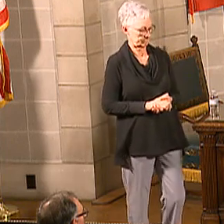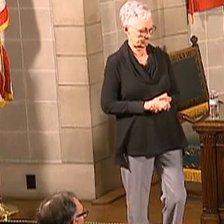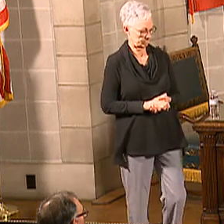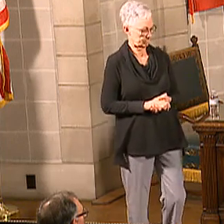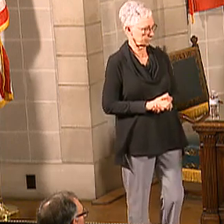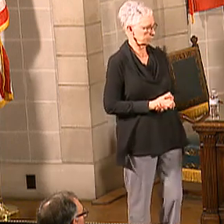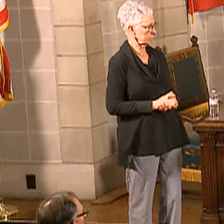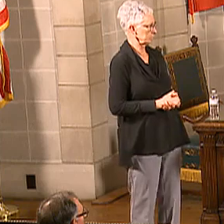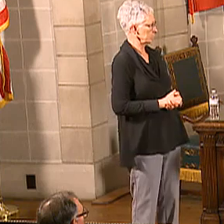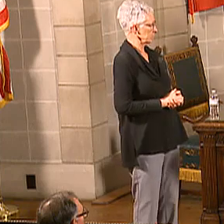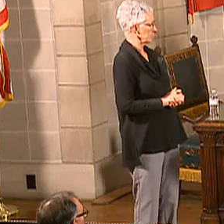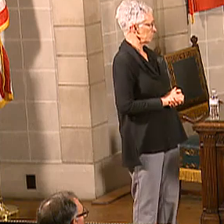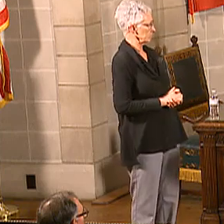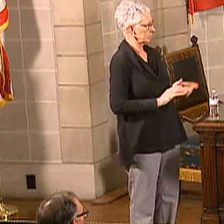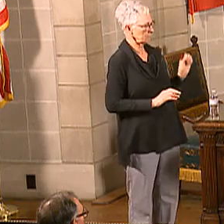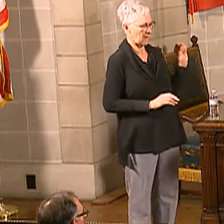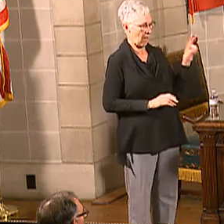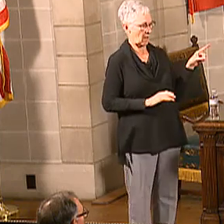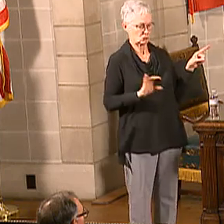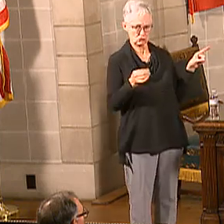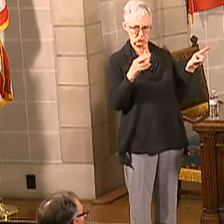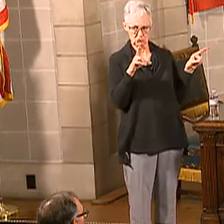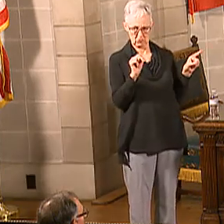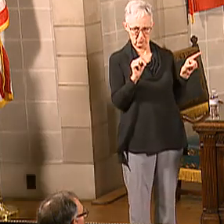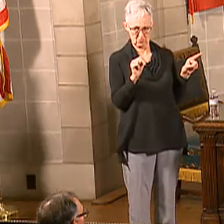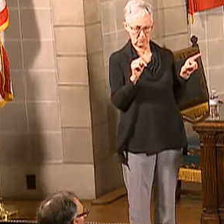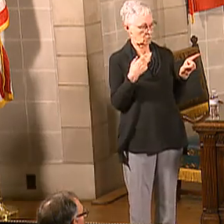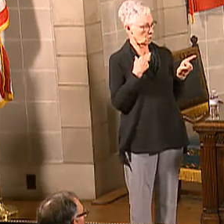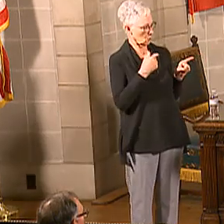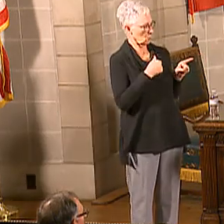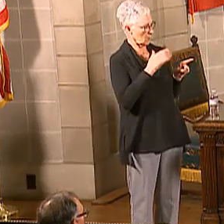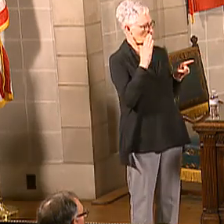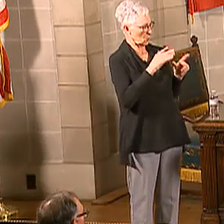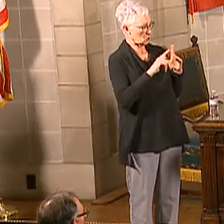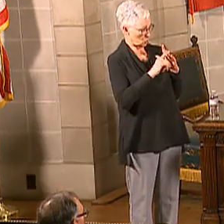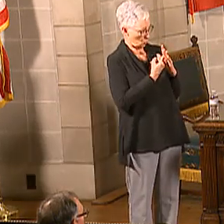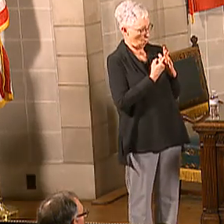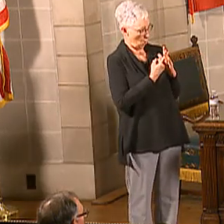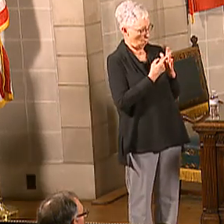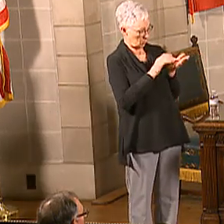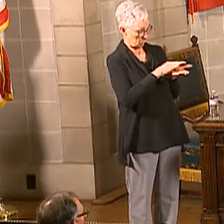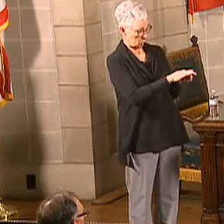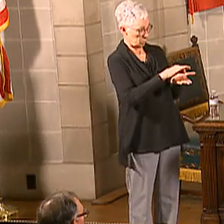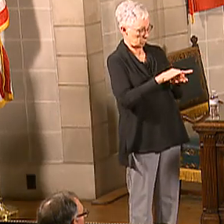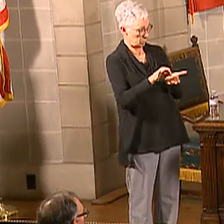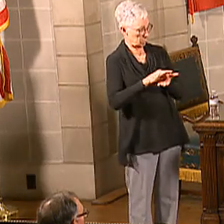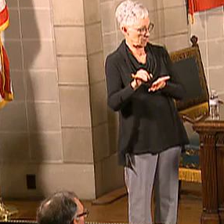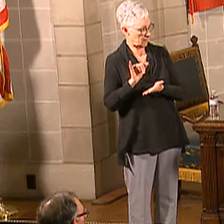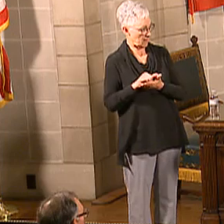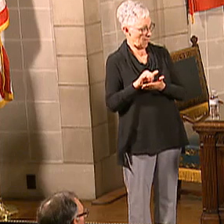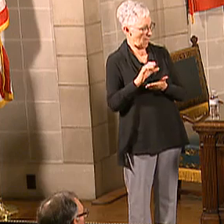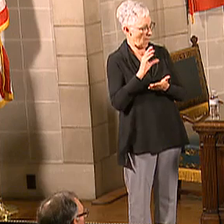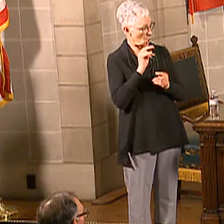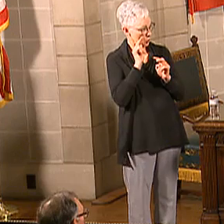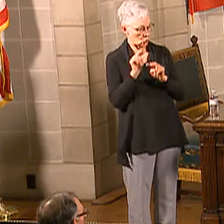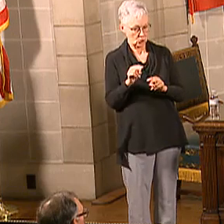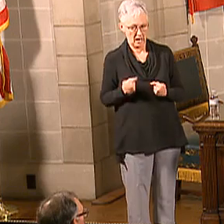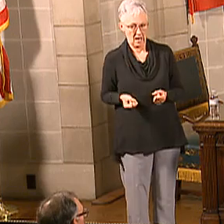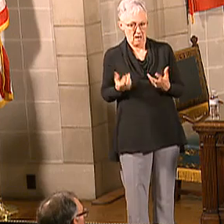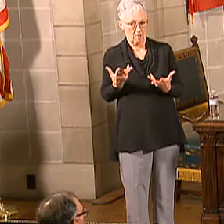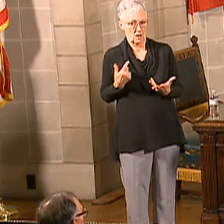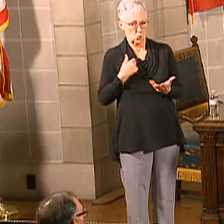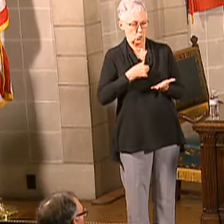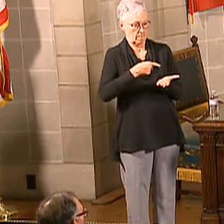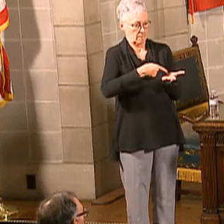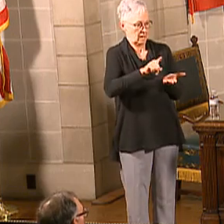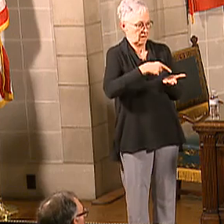So John, is it fair to say, though, that is a number we could start sharing, though? We can start looking at how many claims we're paying in a given week? Oh, yeah, I can get you